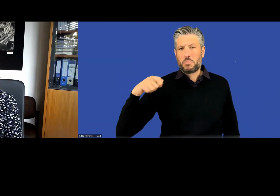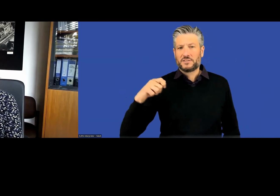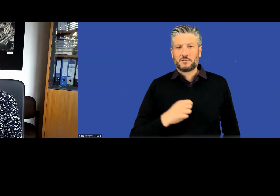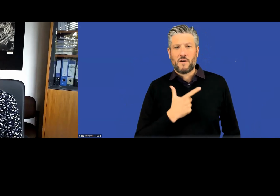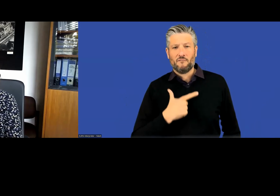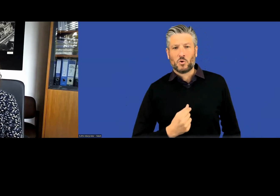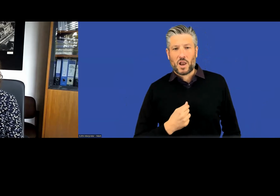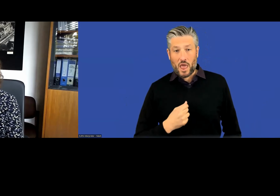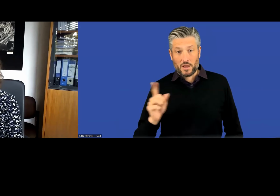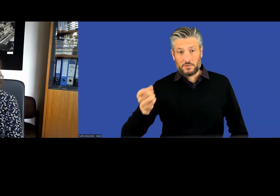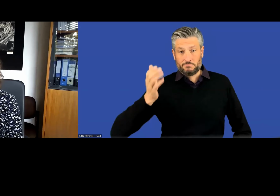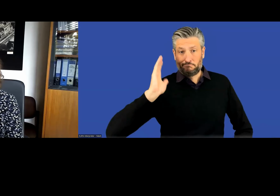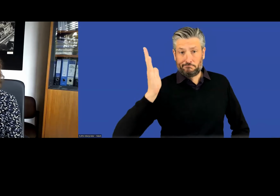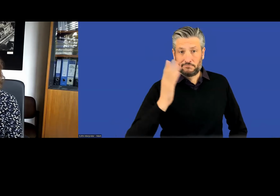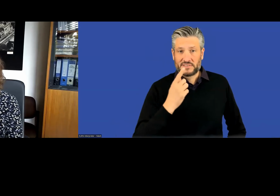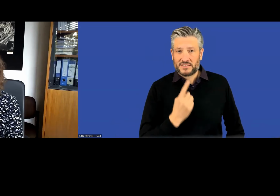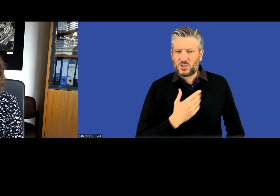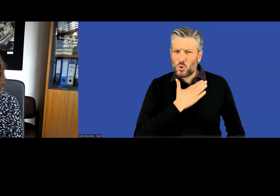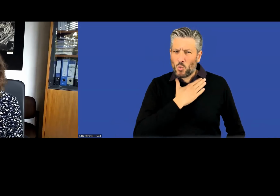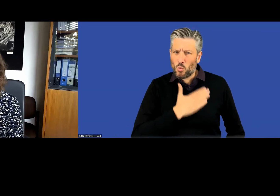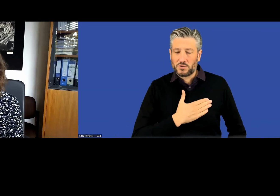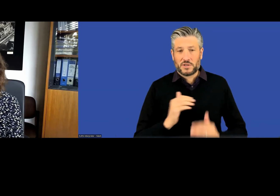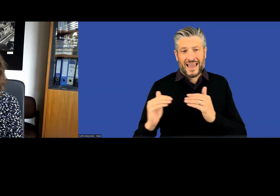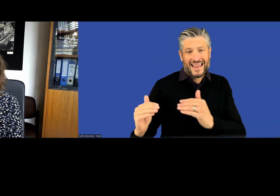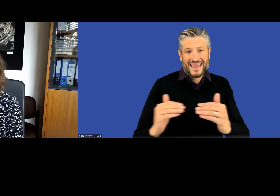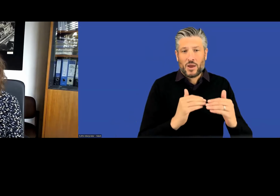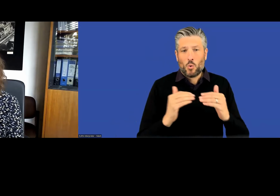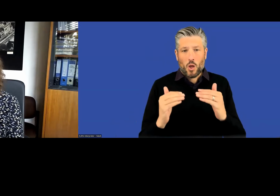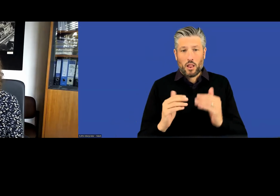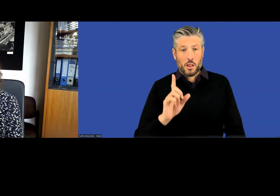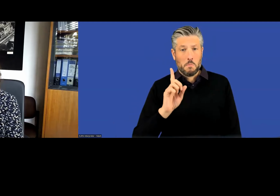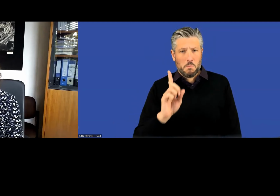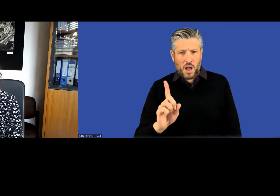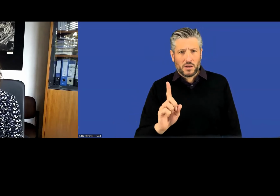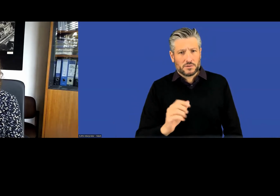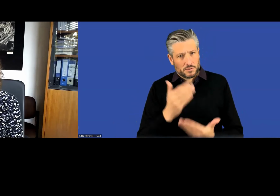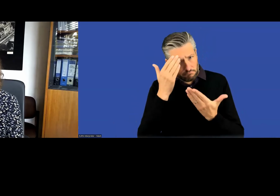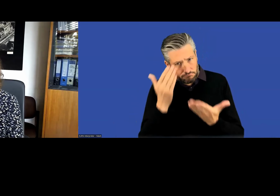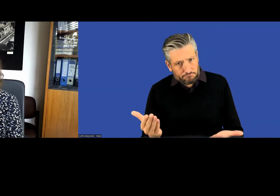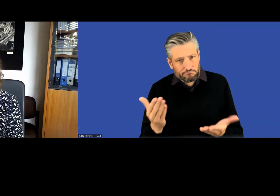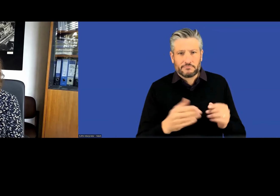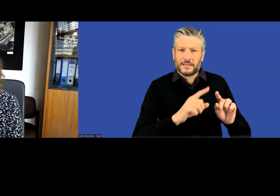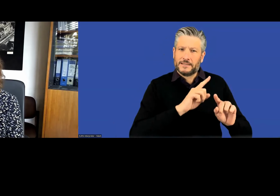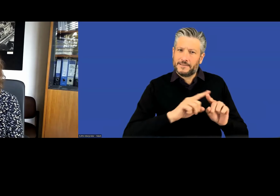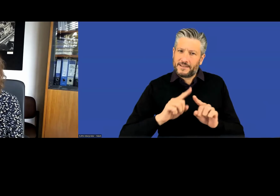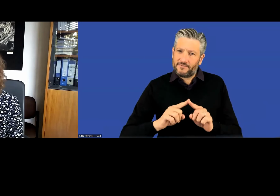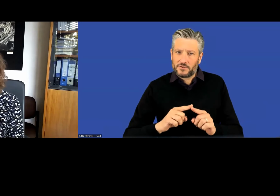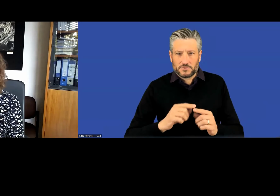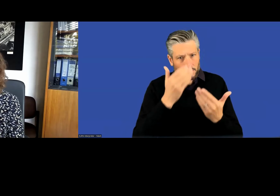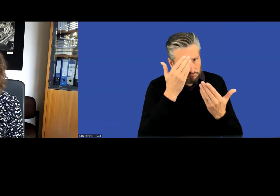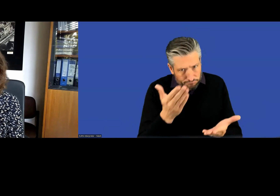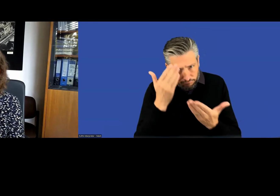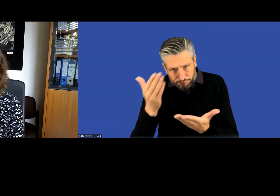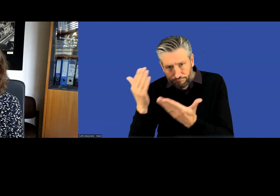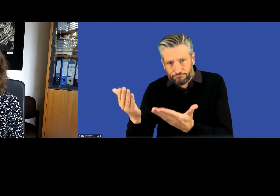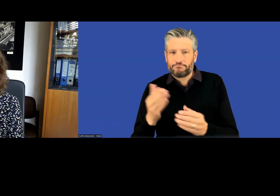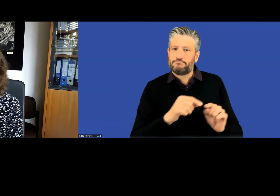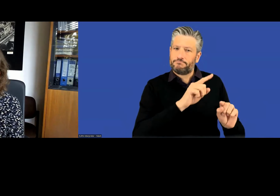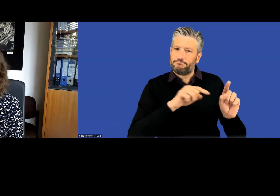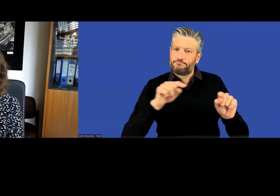with all our differences. And she herself set the goal of a union of equality just before she took office. And of